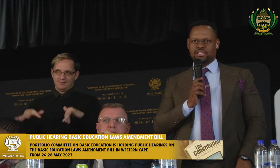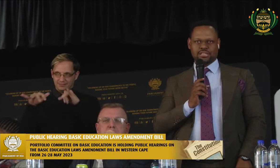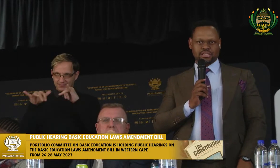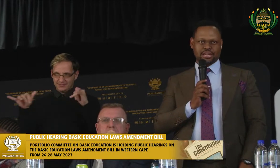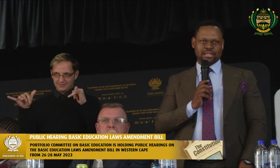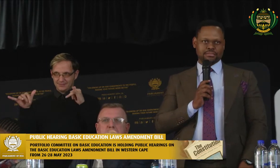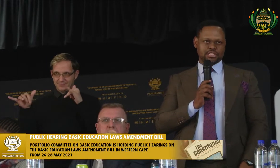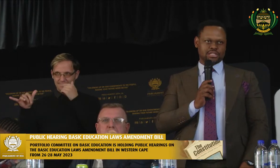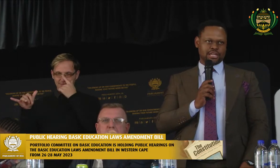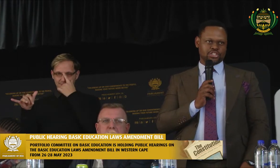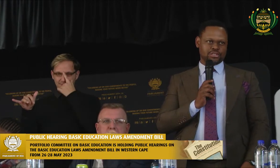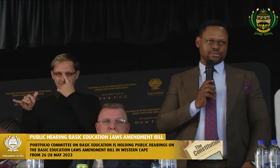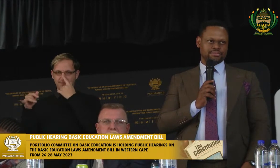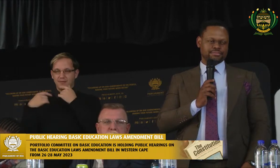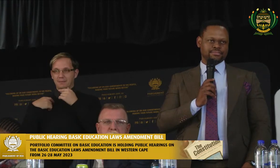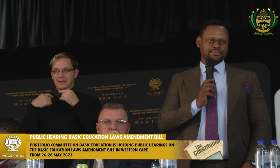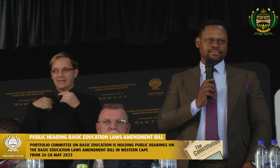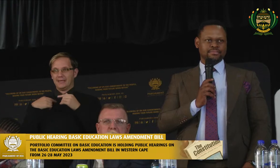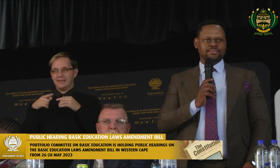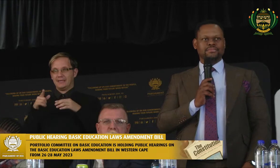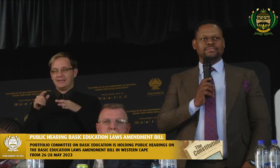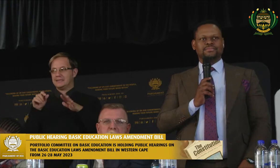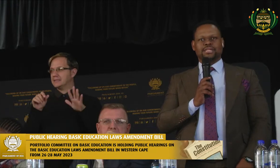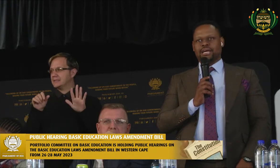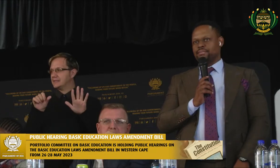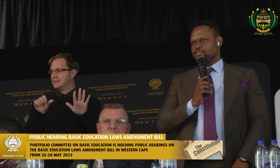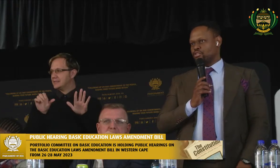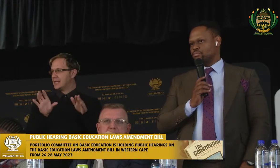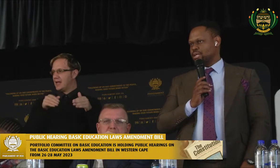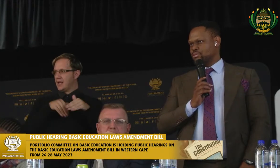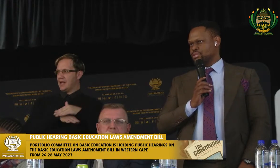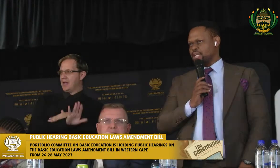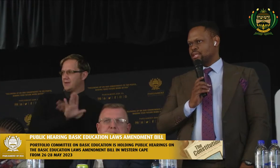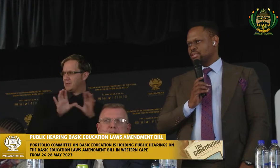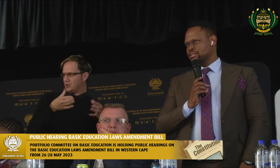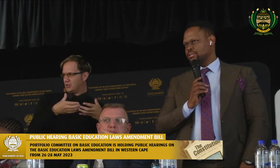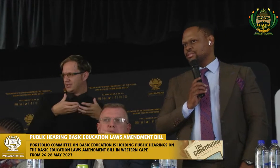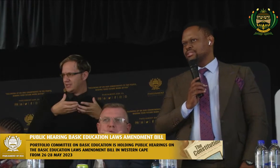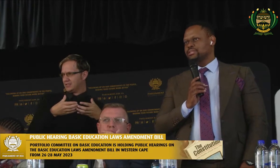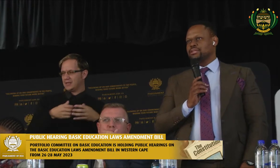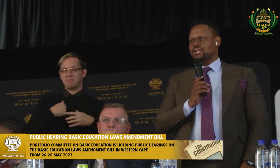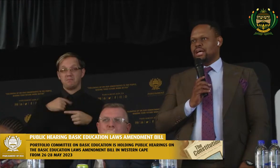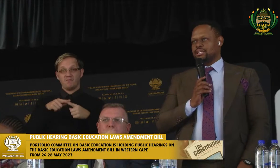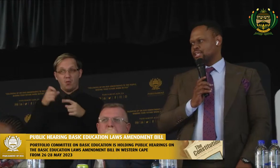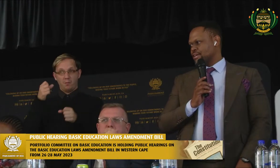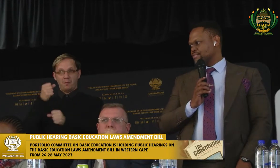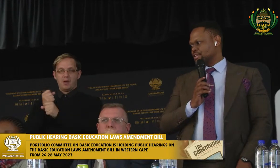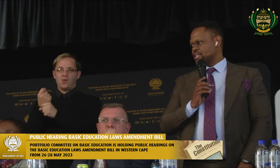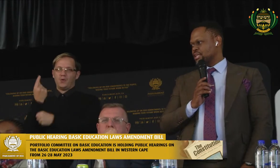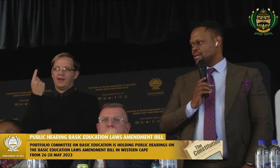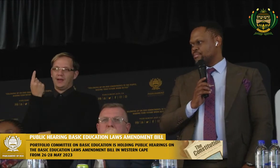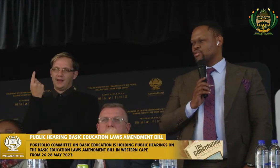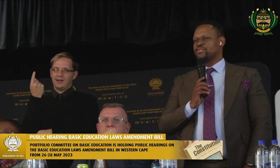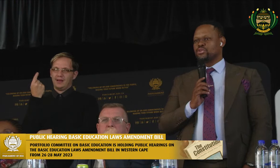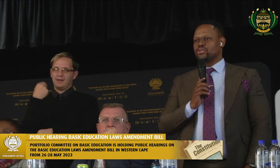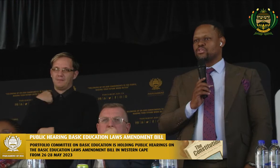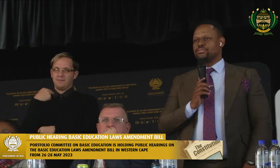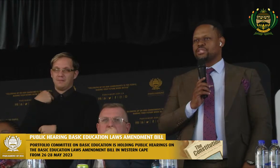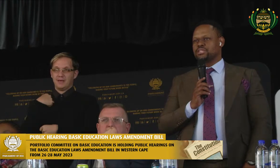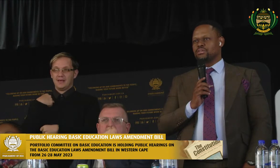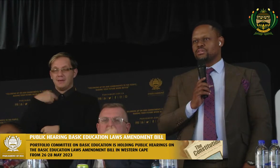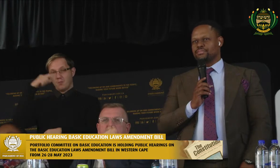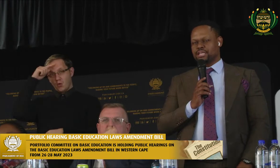the 6th administration. I'm from Gauteng. I serve in the